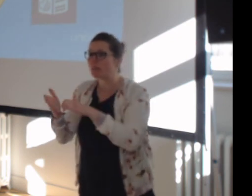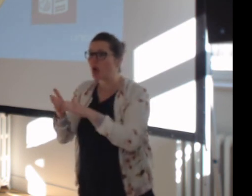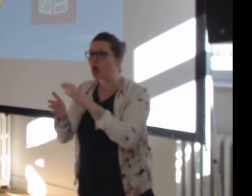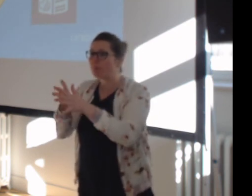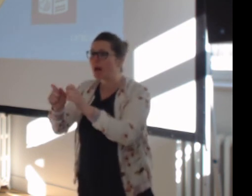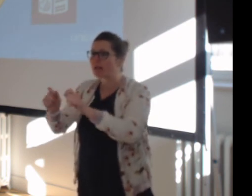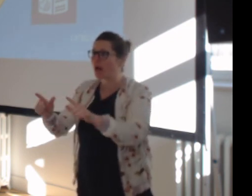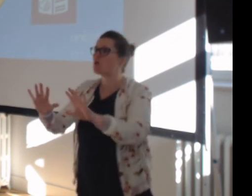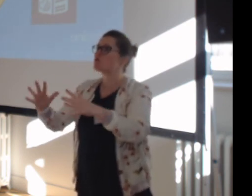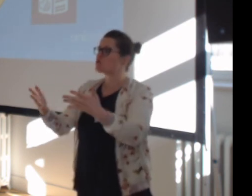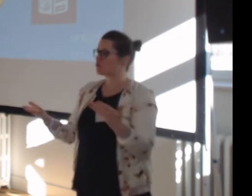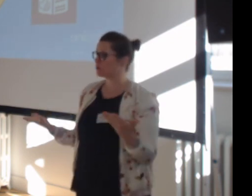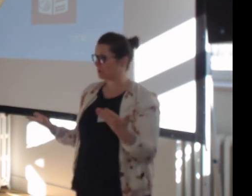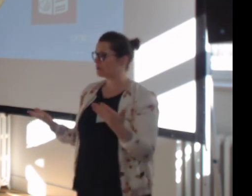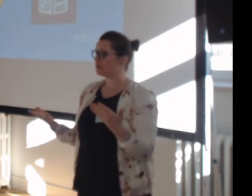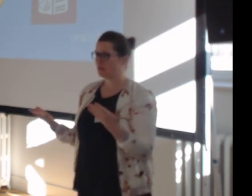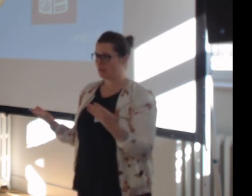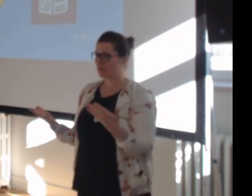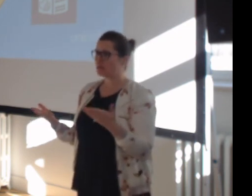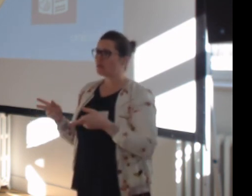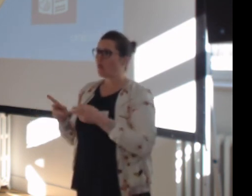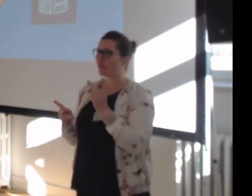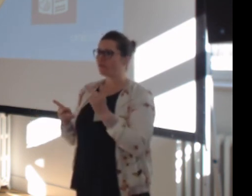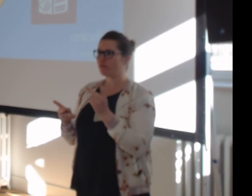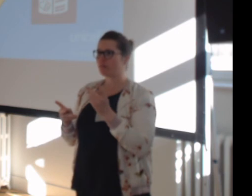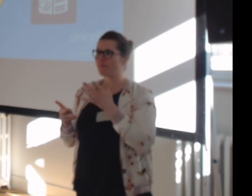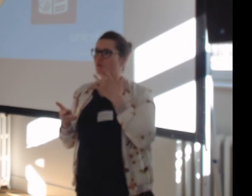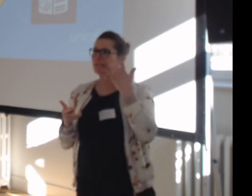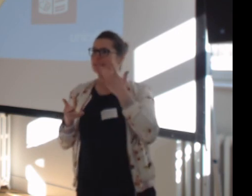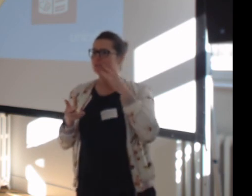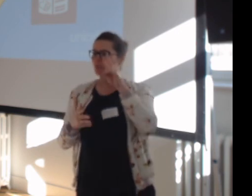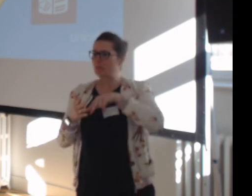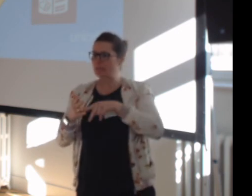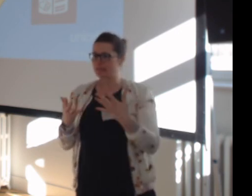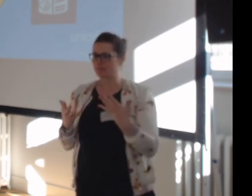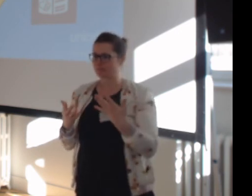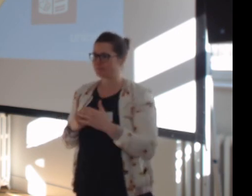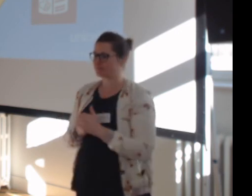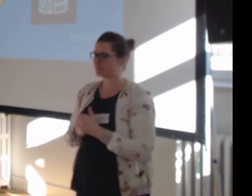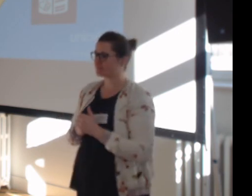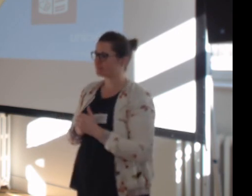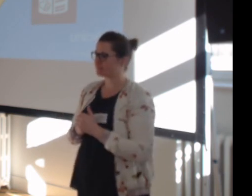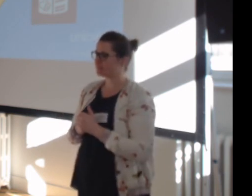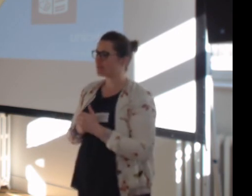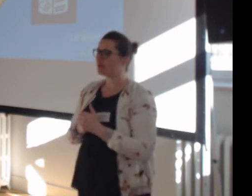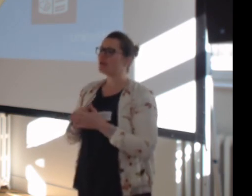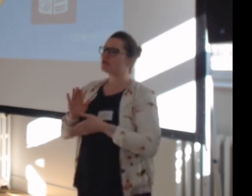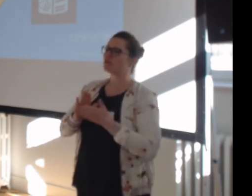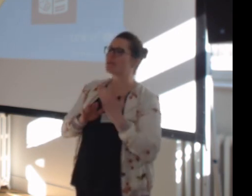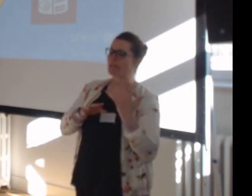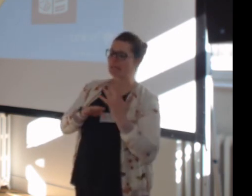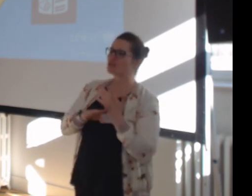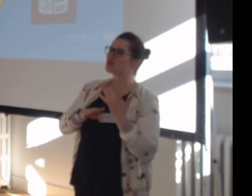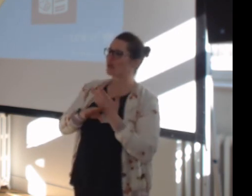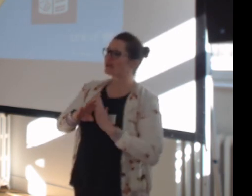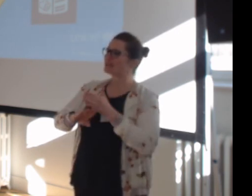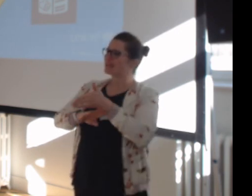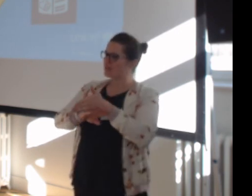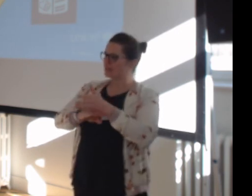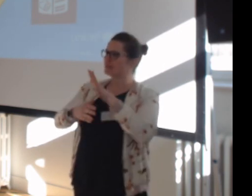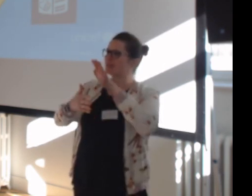use sign language or who rely on easy to read? How does what we've produced through digital accessible